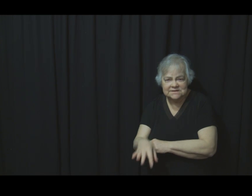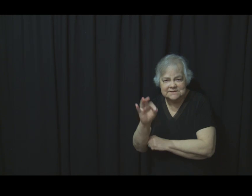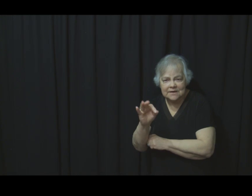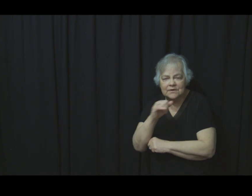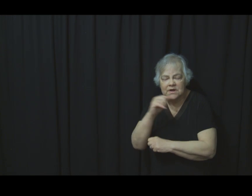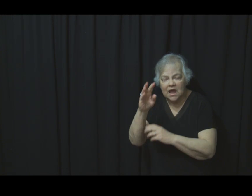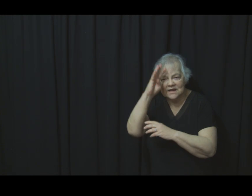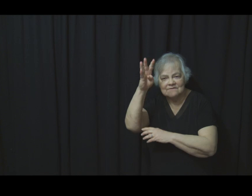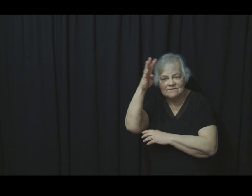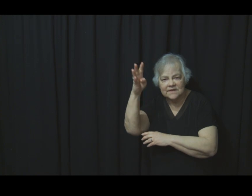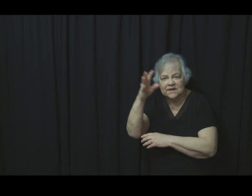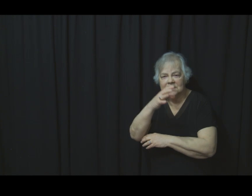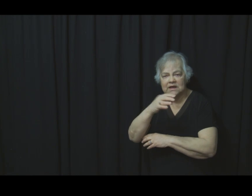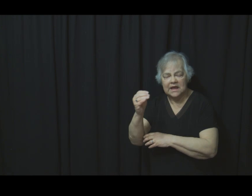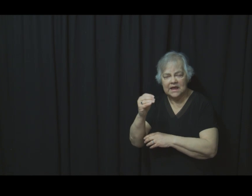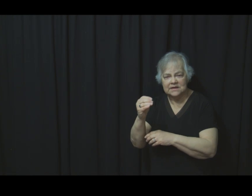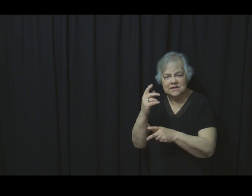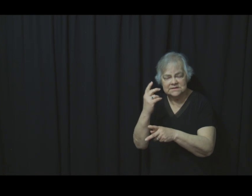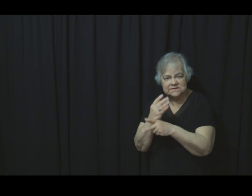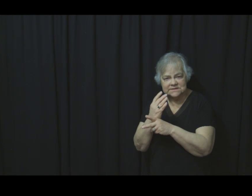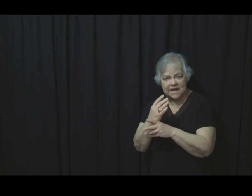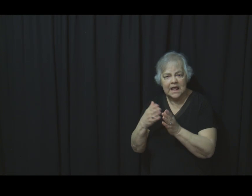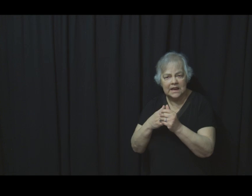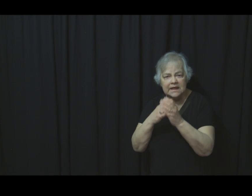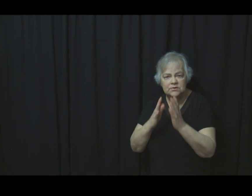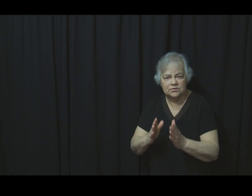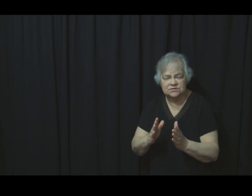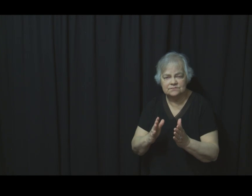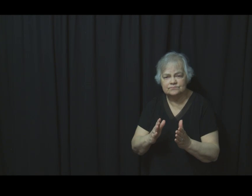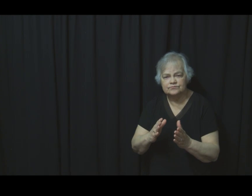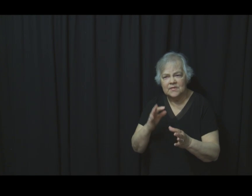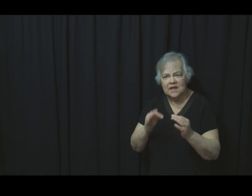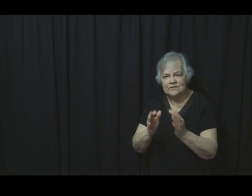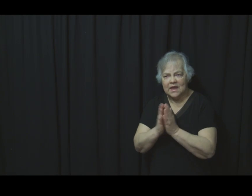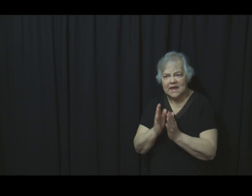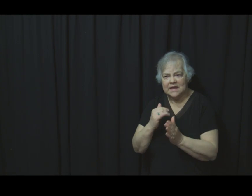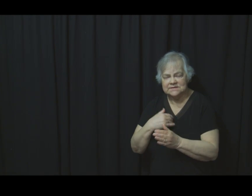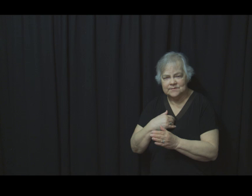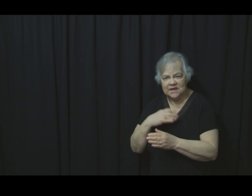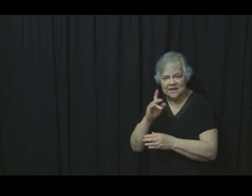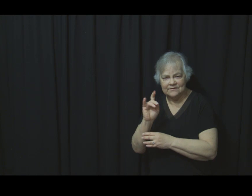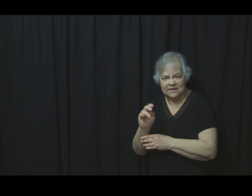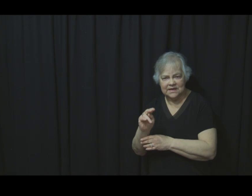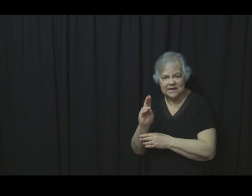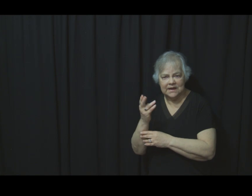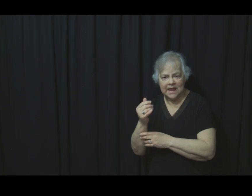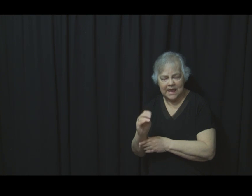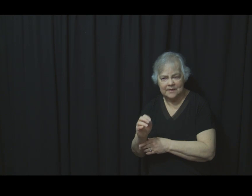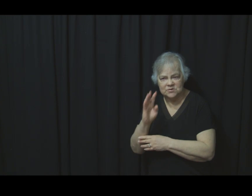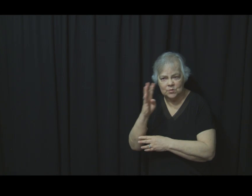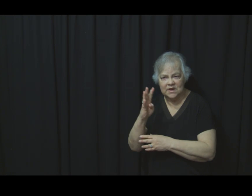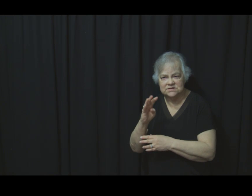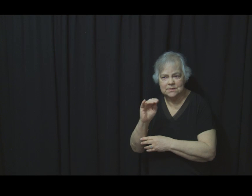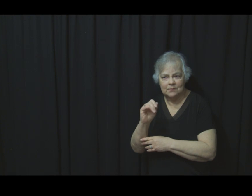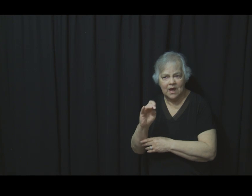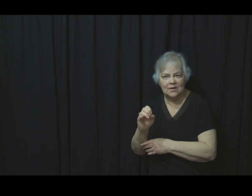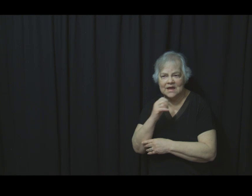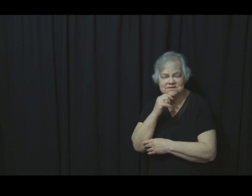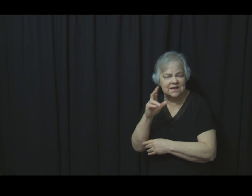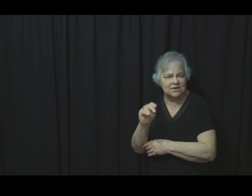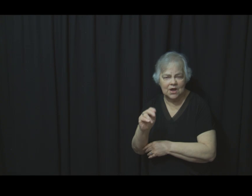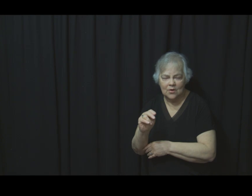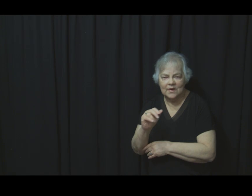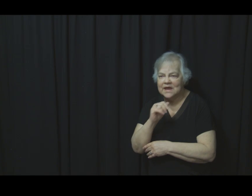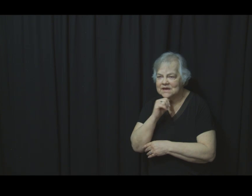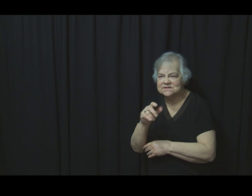invent and innovate and stay ahead. So if you ask me if Ken Ham's creation model is viable, I say no. It is absolutely